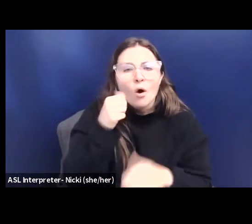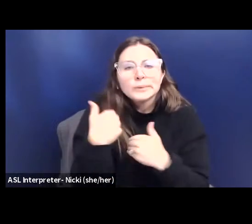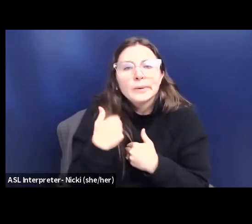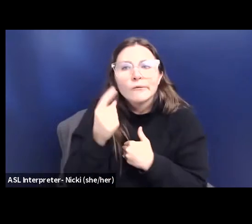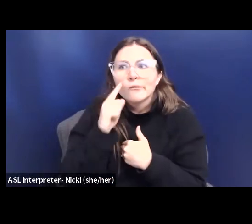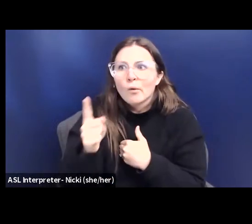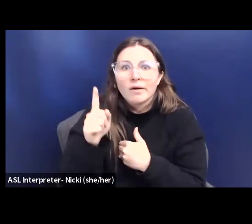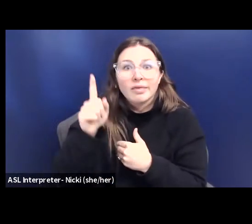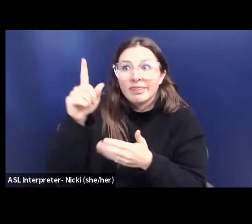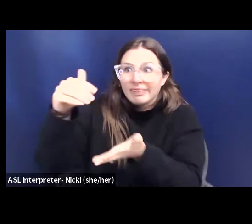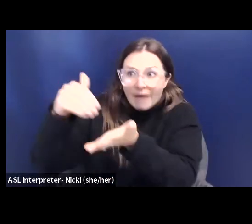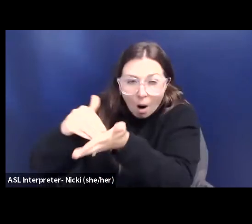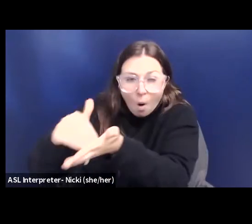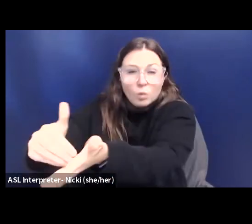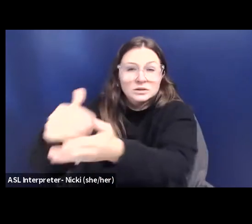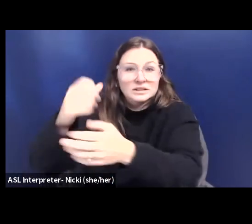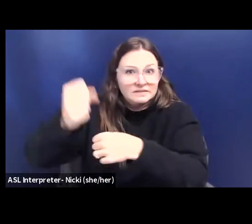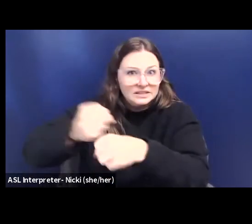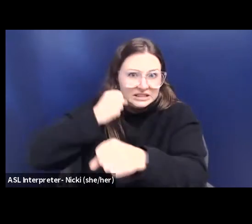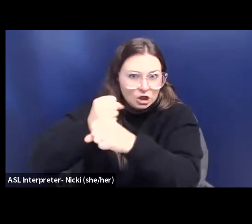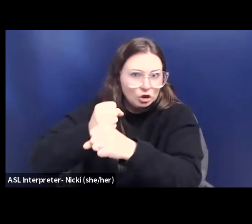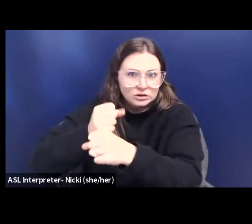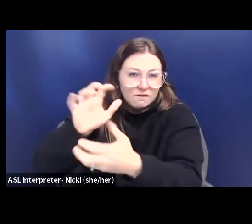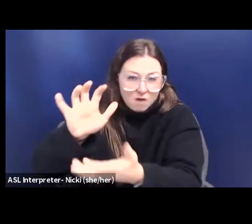of degradation.